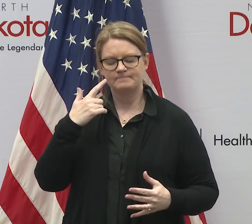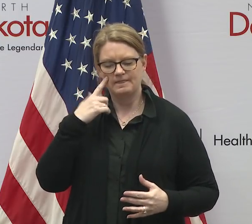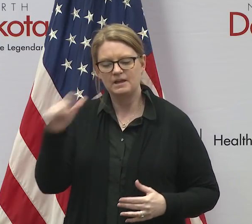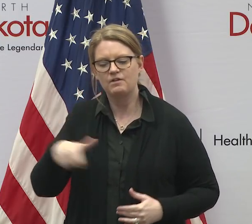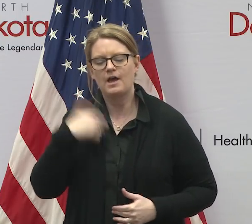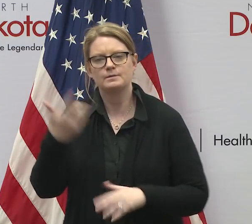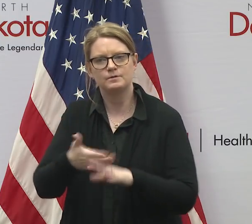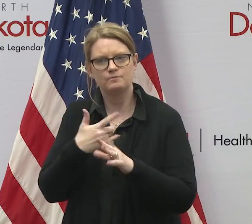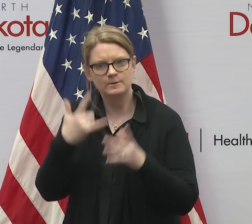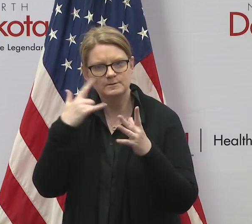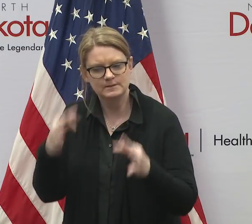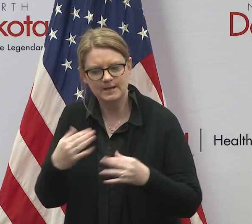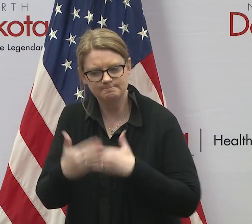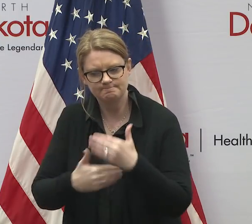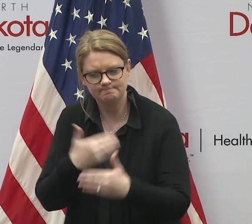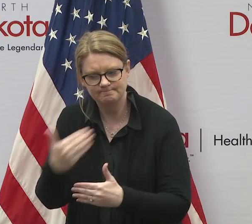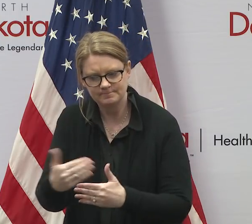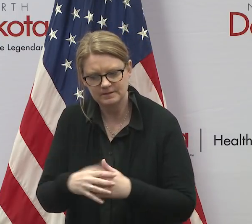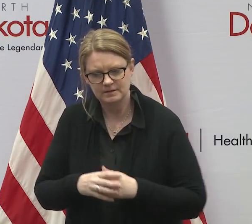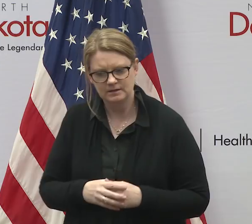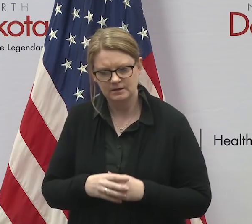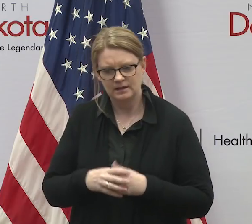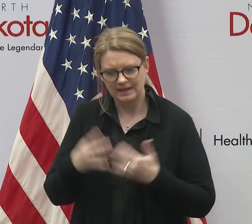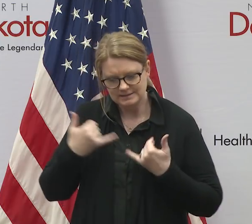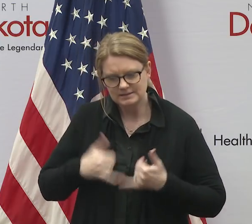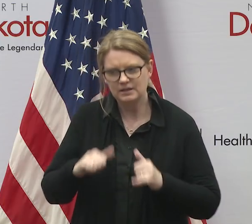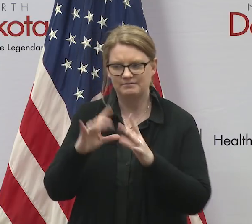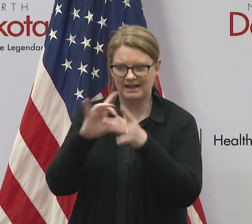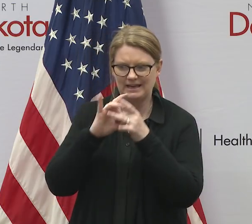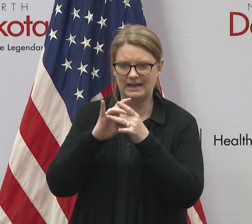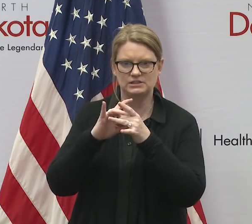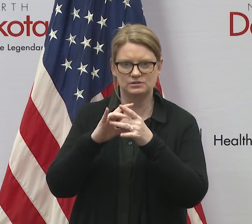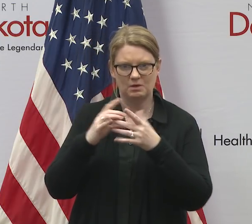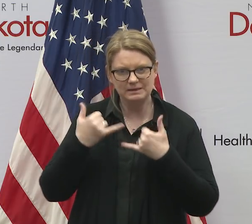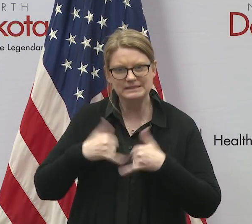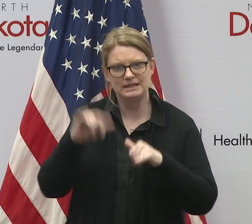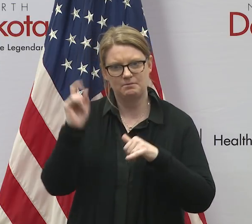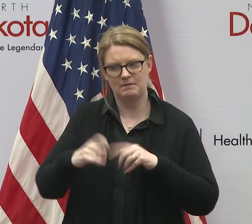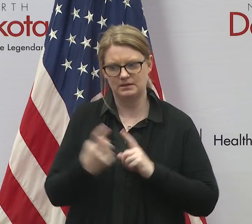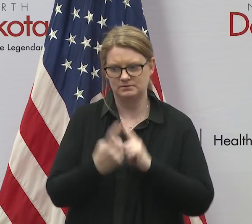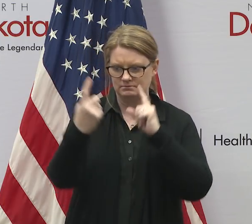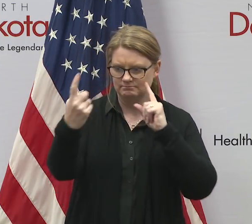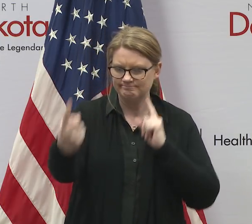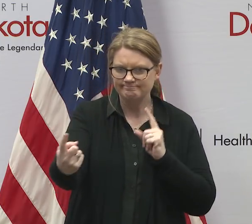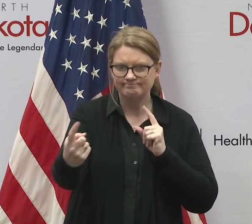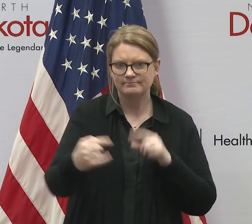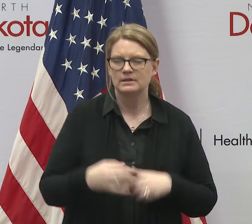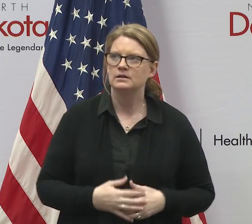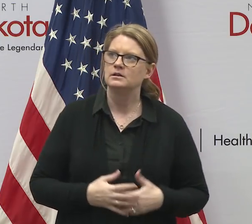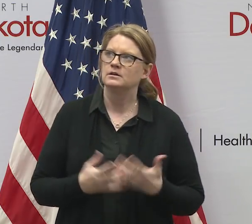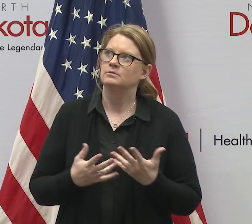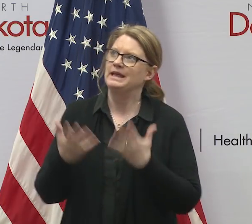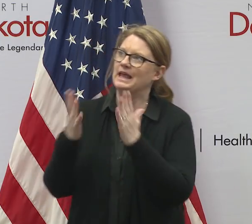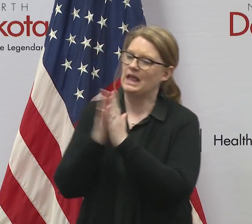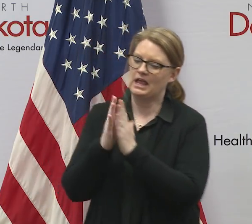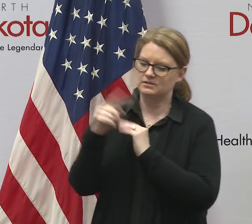of creative connection with others while we are physically distanced. We thank you today for all who are battling against coronavirus, those who work in